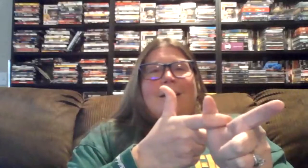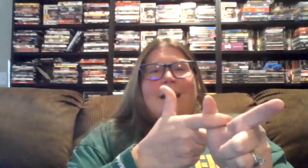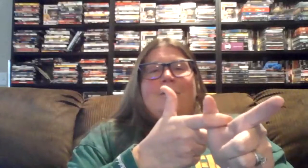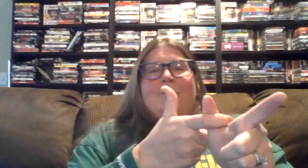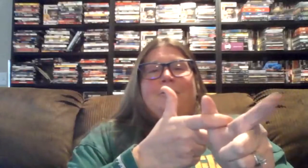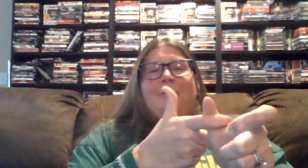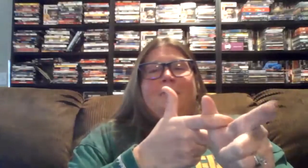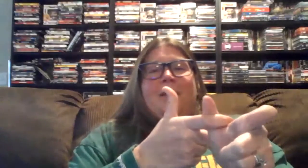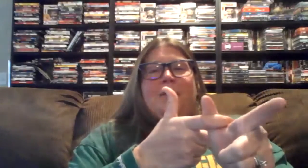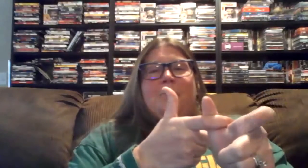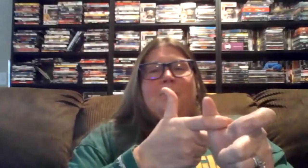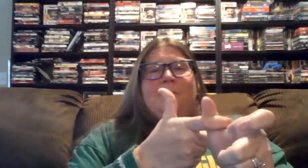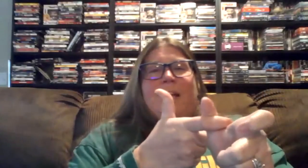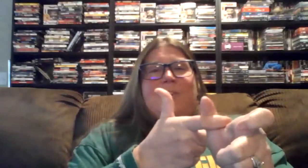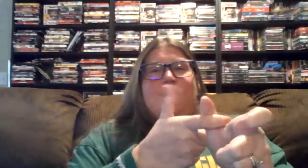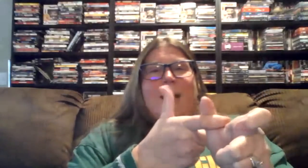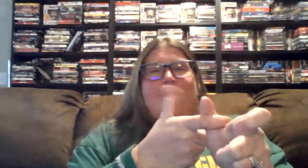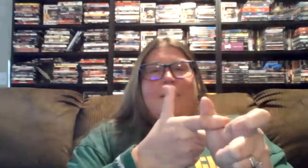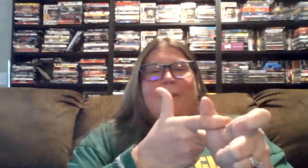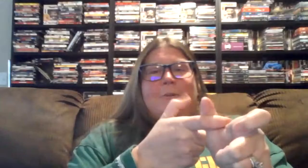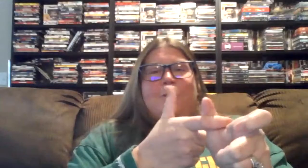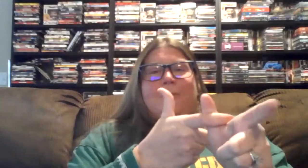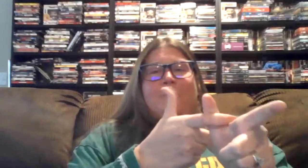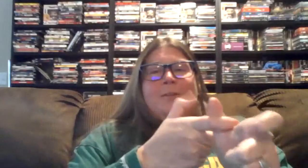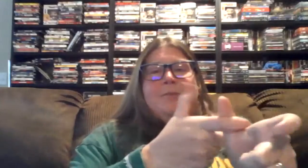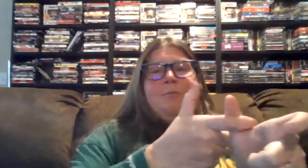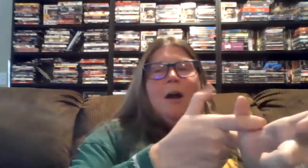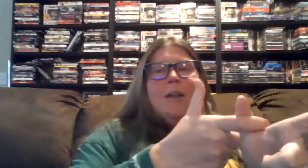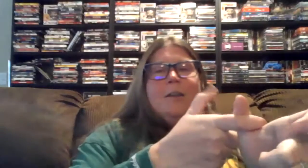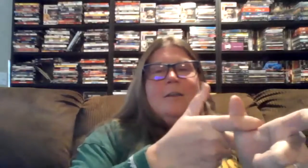And your front finger moves and your back finger moves. So this is run.